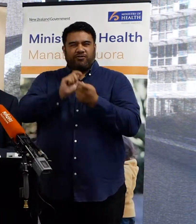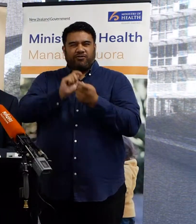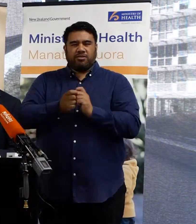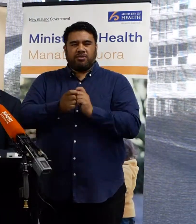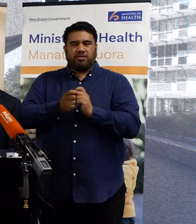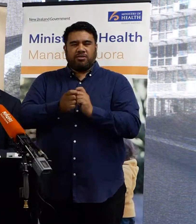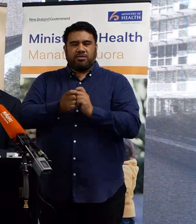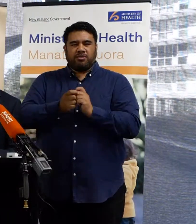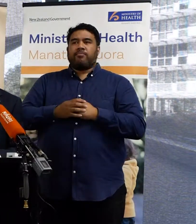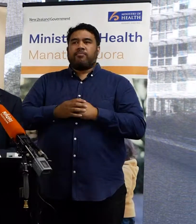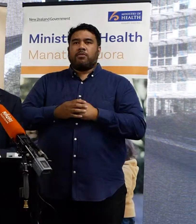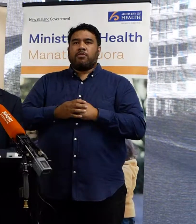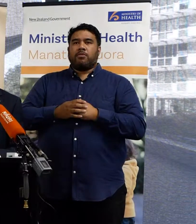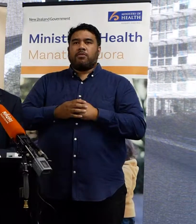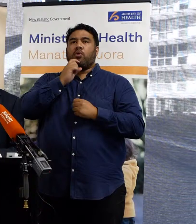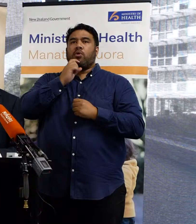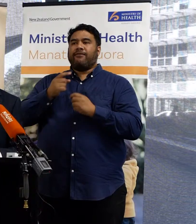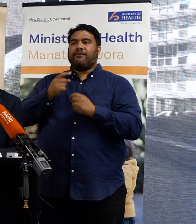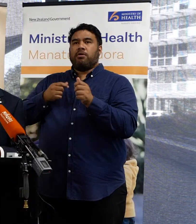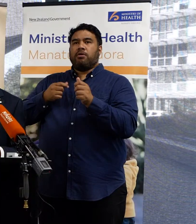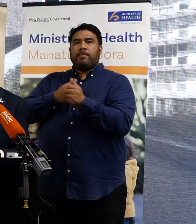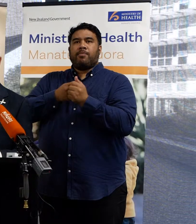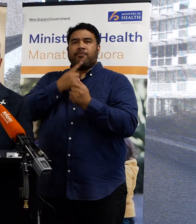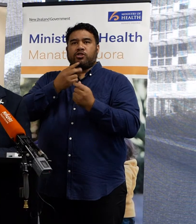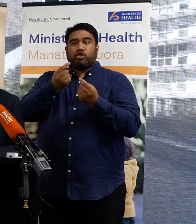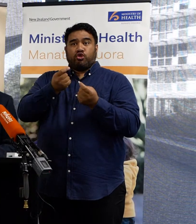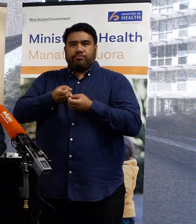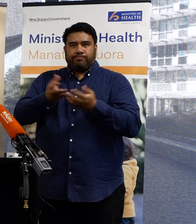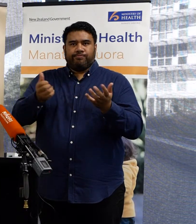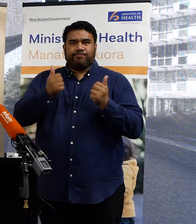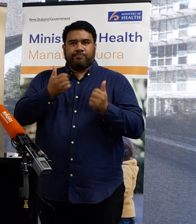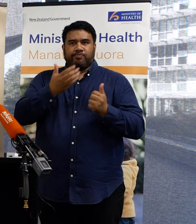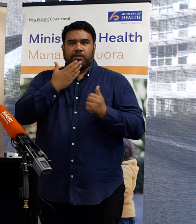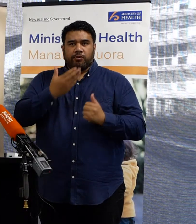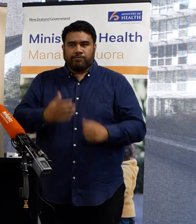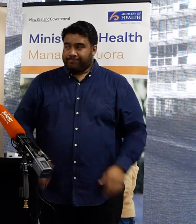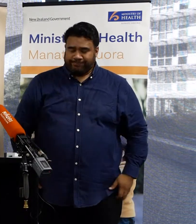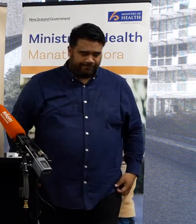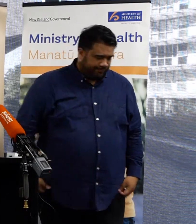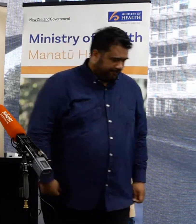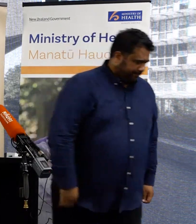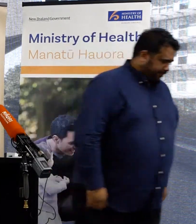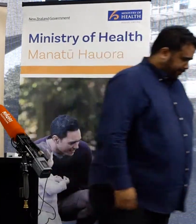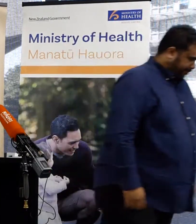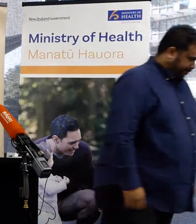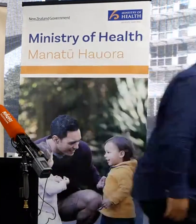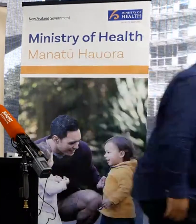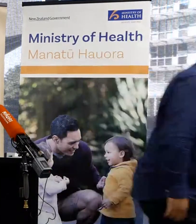statement, and we'll provide that follow-up information. Thanks again.